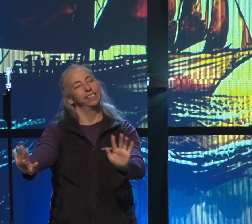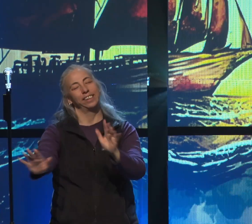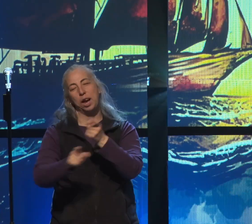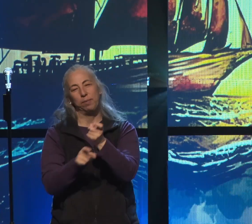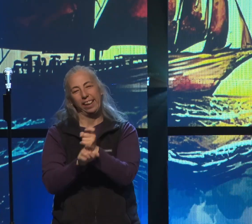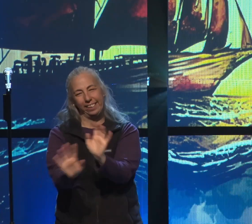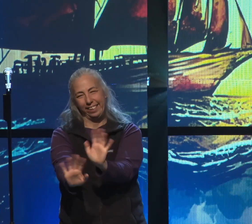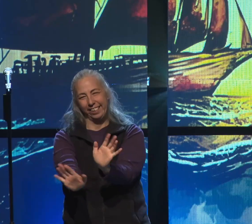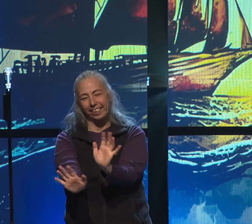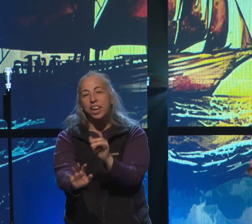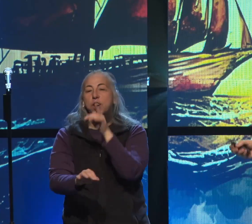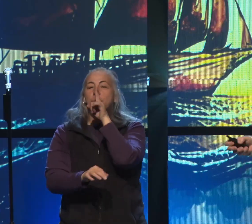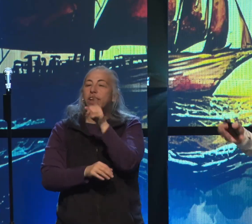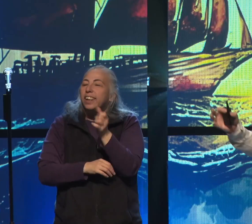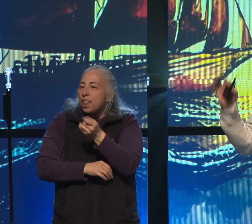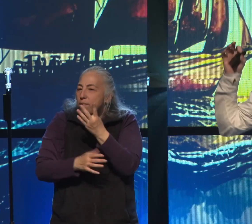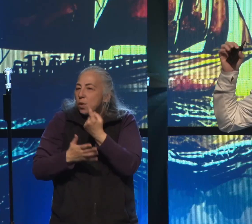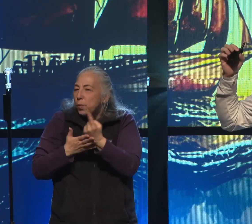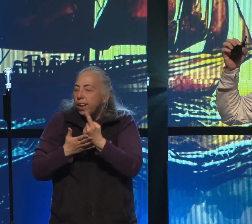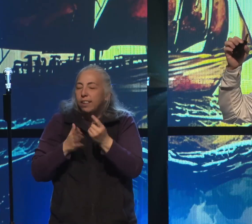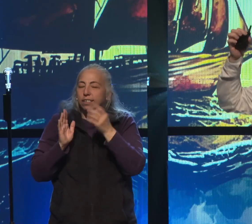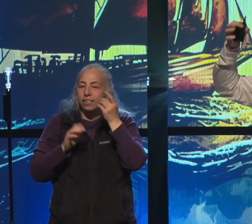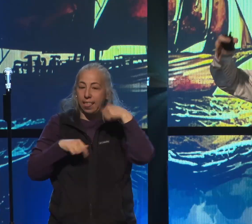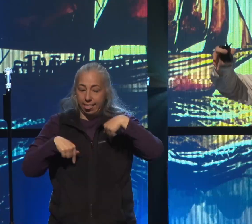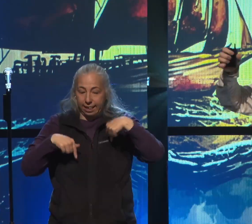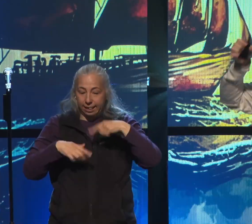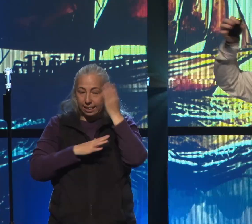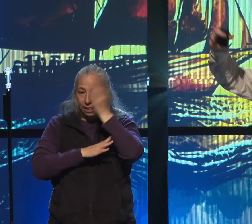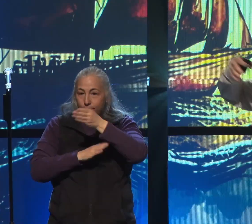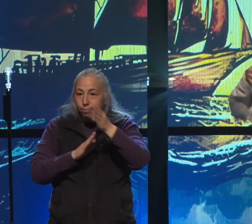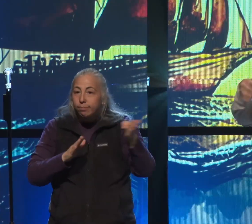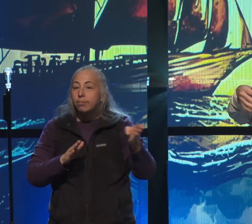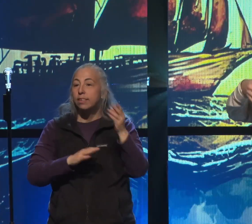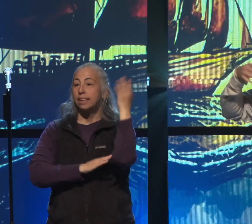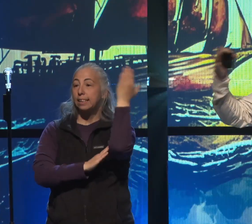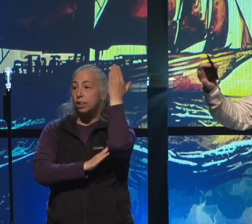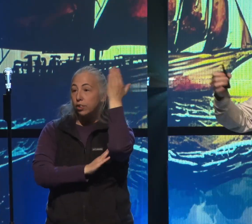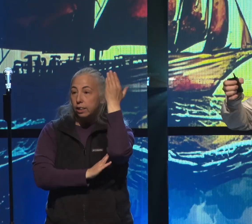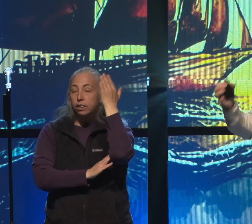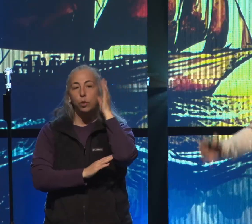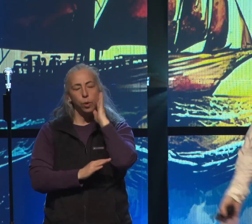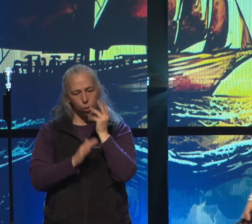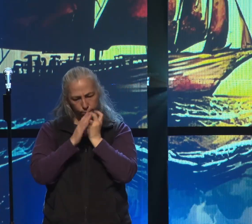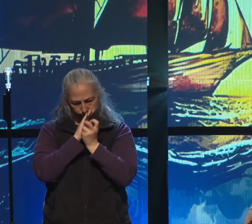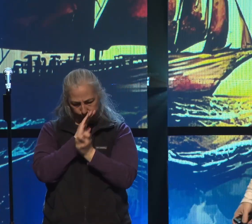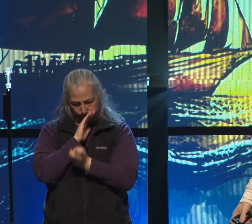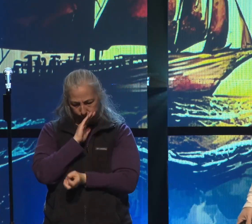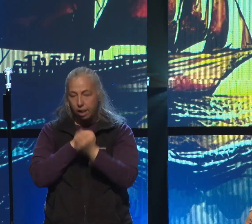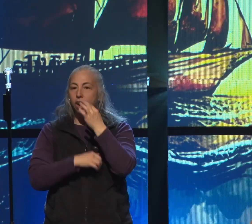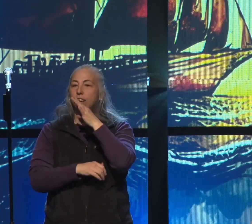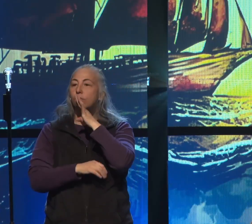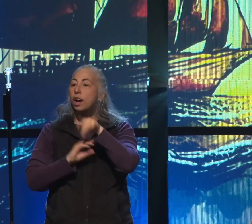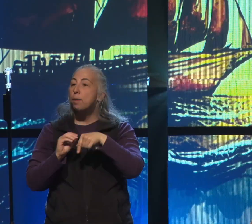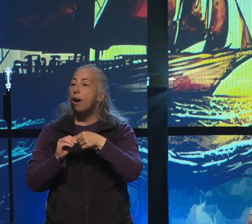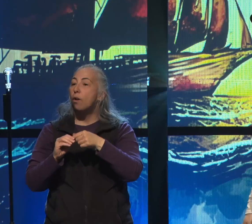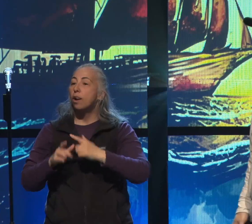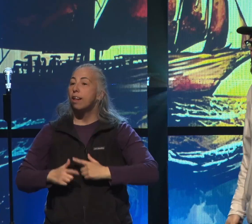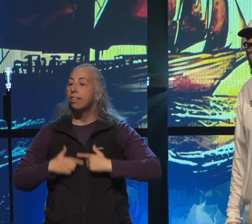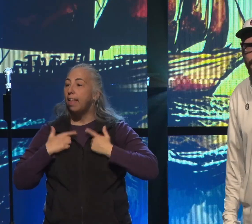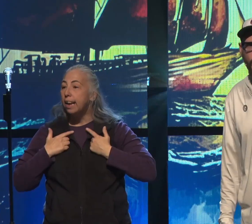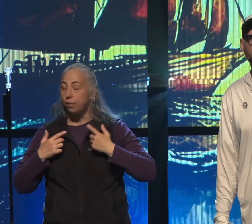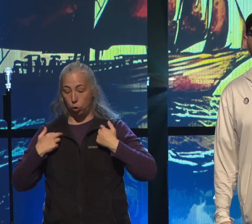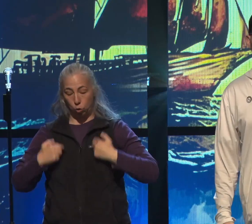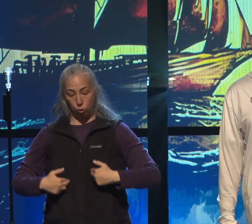really not. Over the next few weeks, we're going to dive in and think about life, human experience, through this metaphor